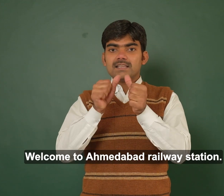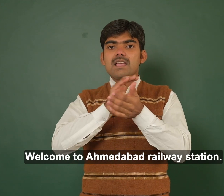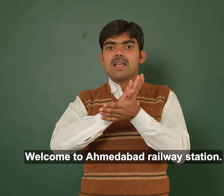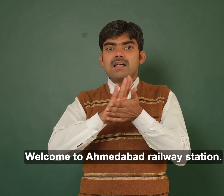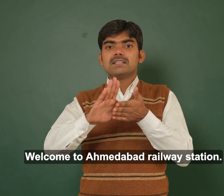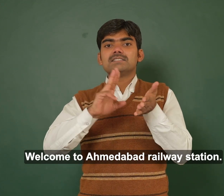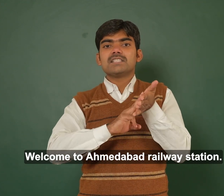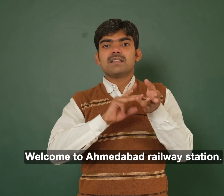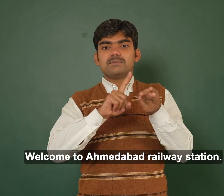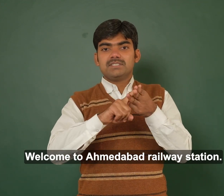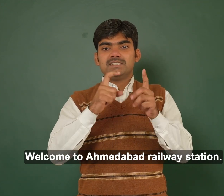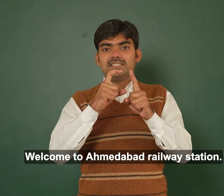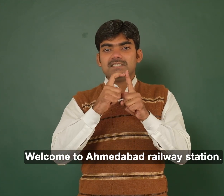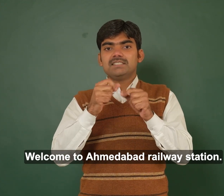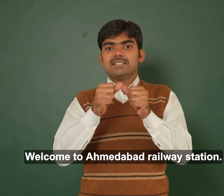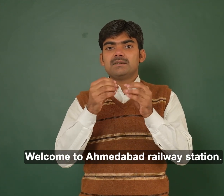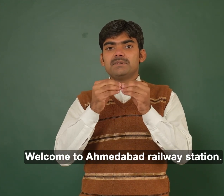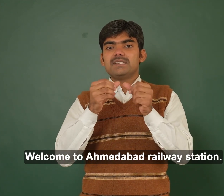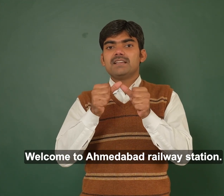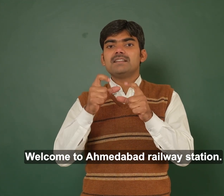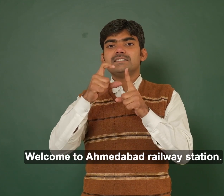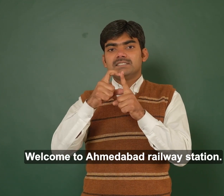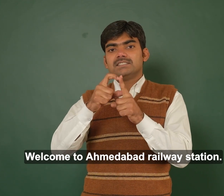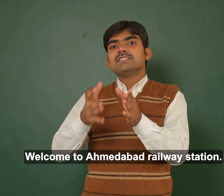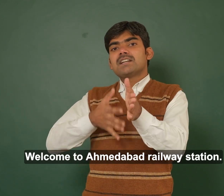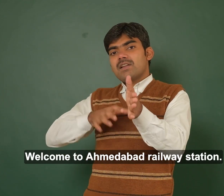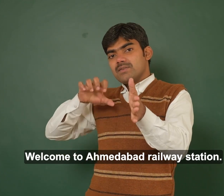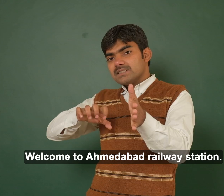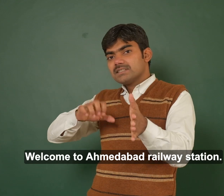Welcome to Ahmedabad Railway Station.